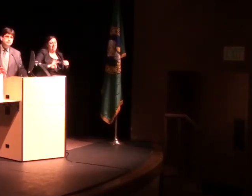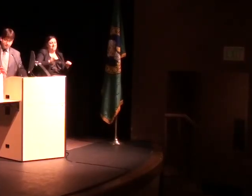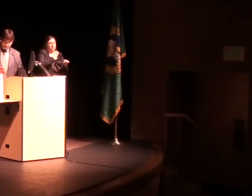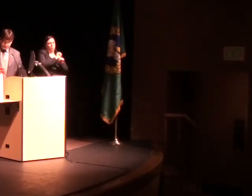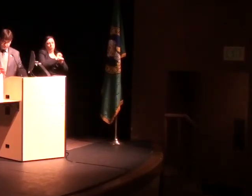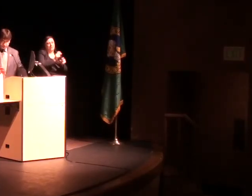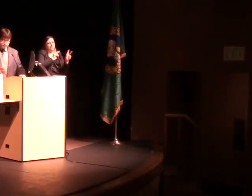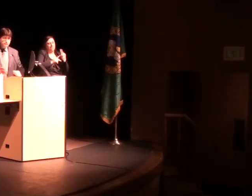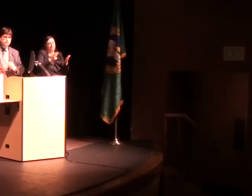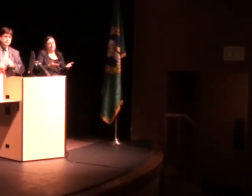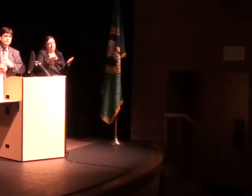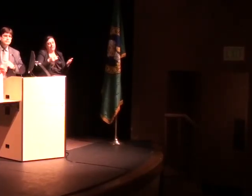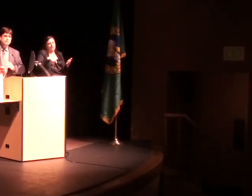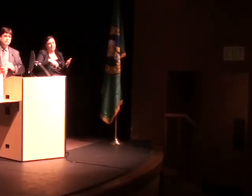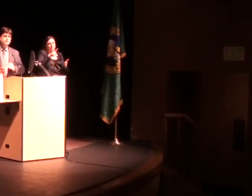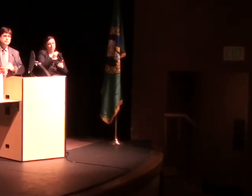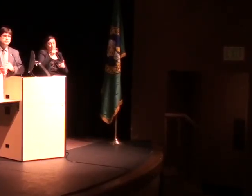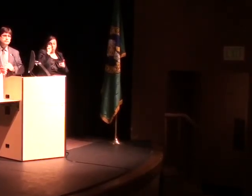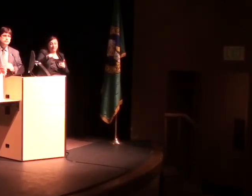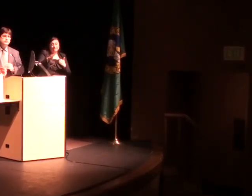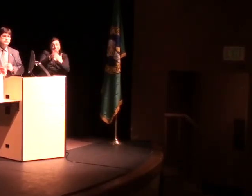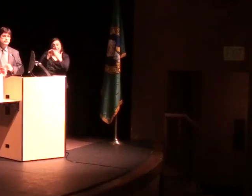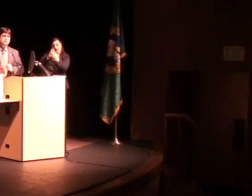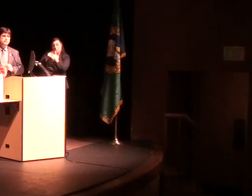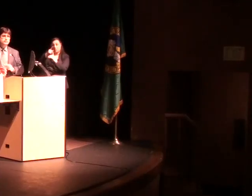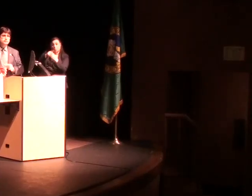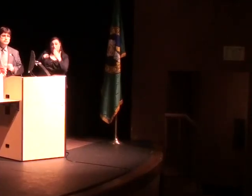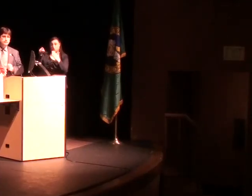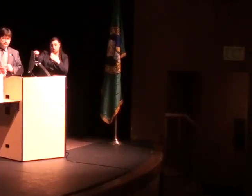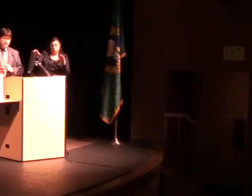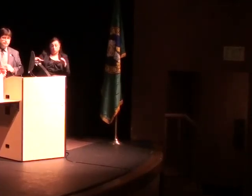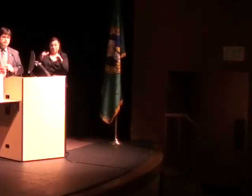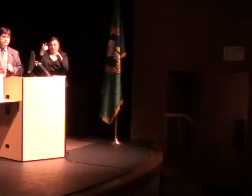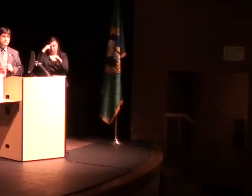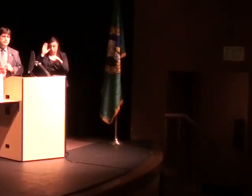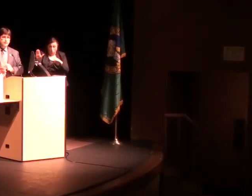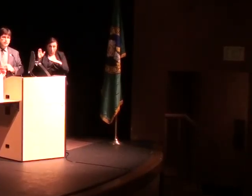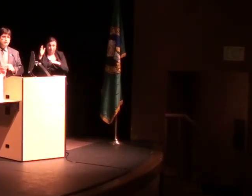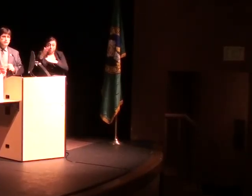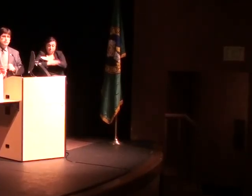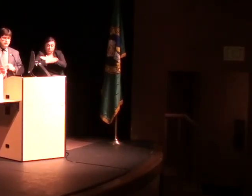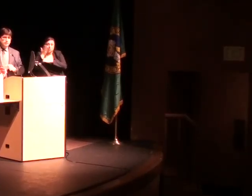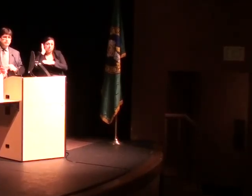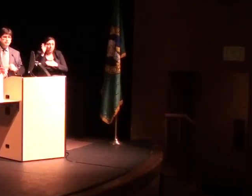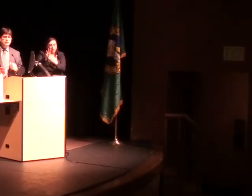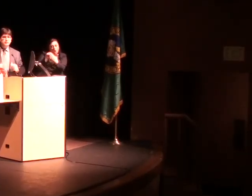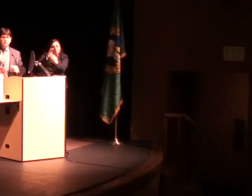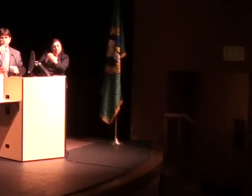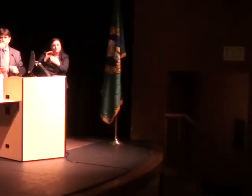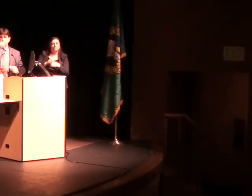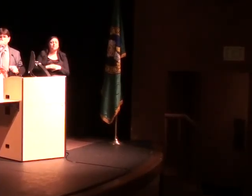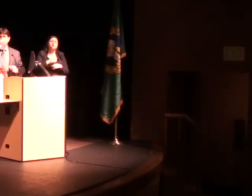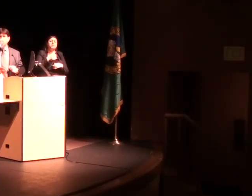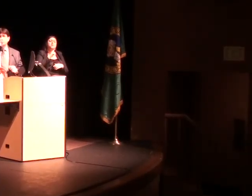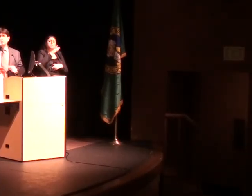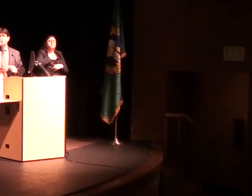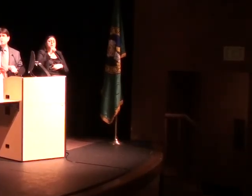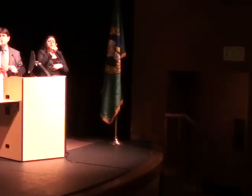here will have to emulate what you did in your revolution, and that's our job. My question is, could you just say a word